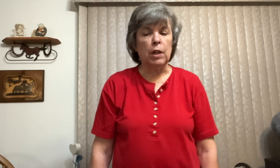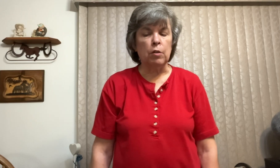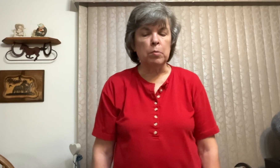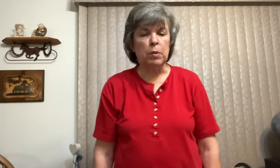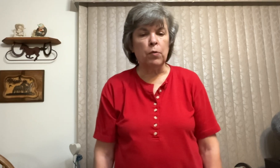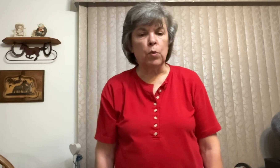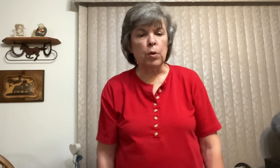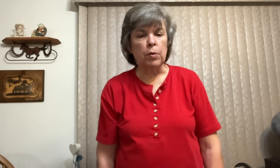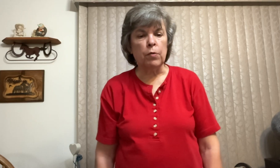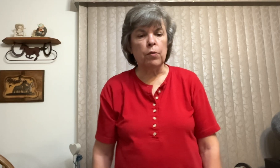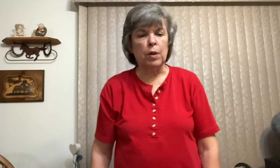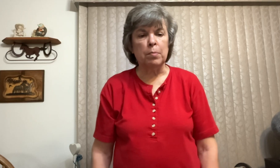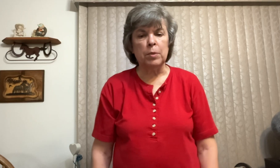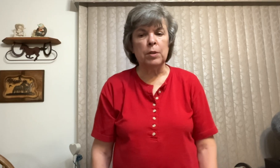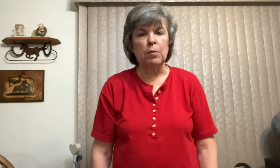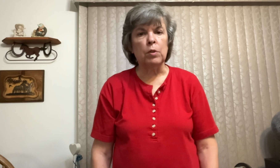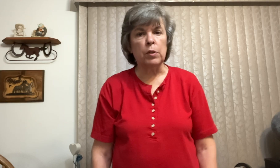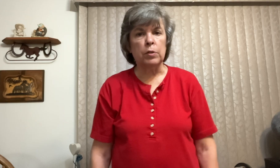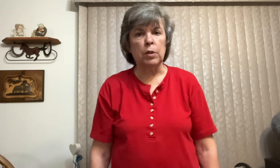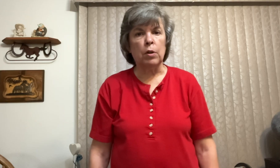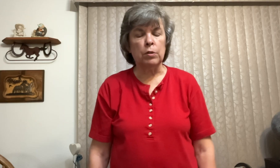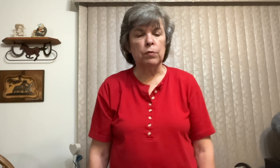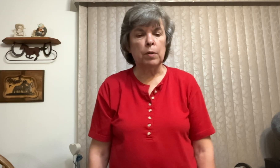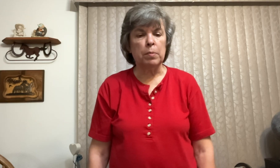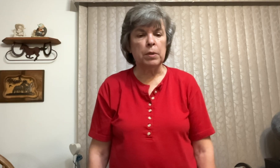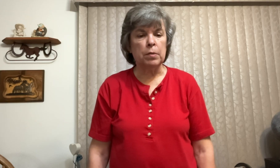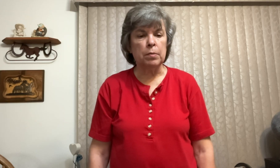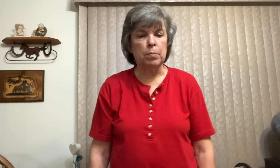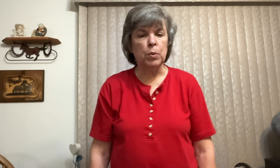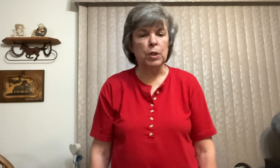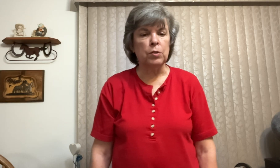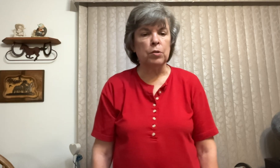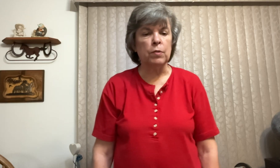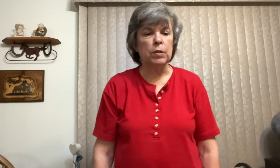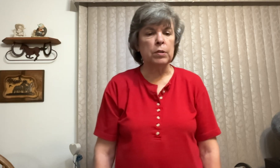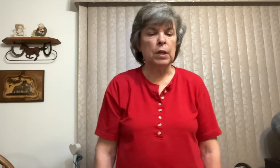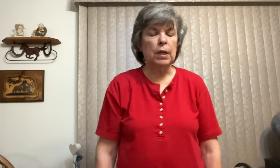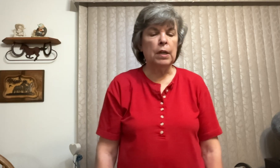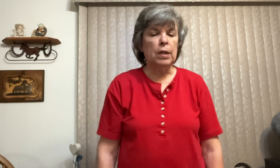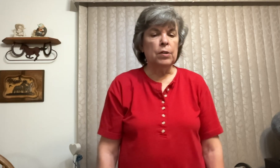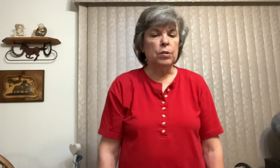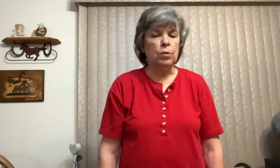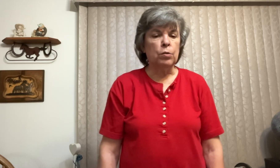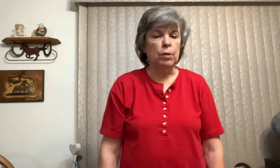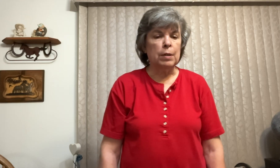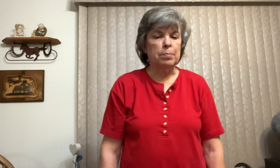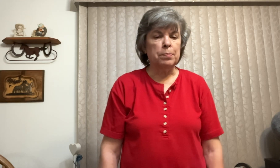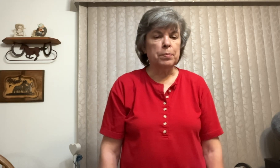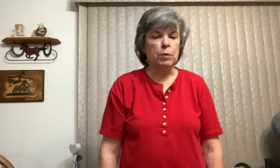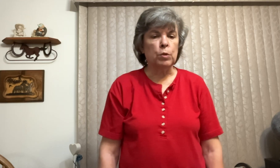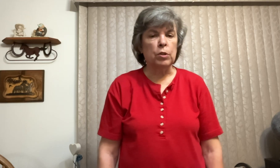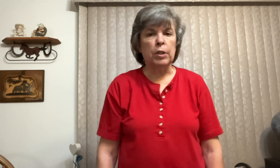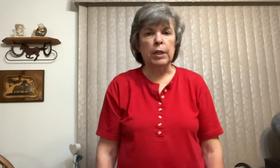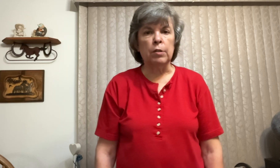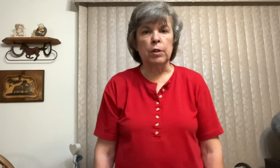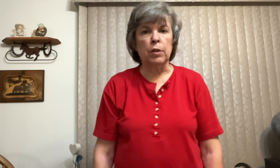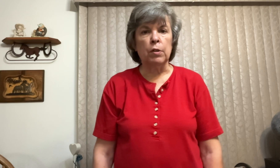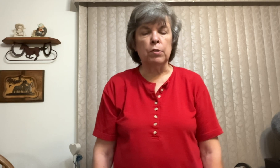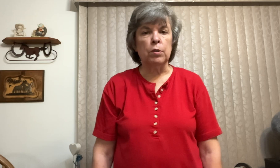learned before from several of the songs from the morning service. So we'll just take a look at those. So